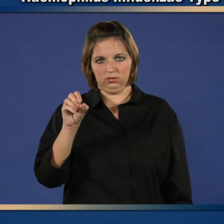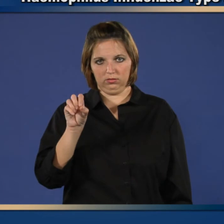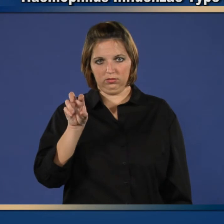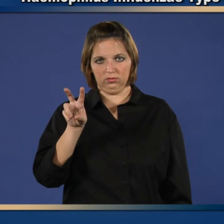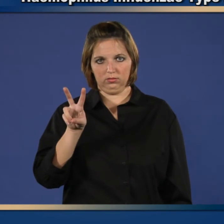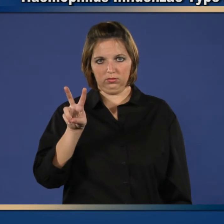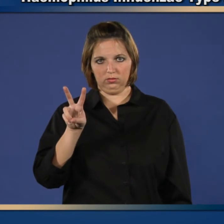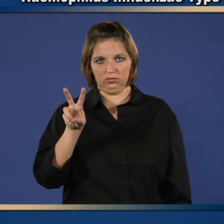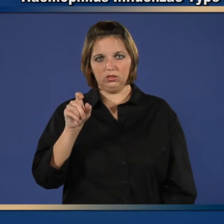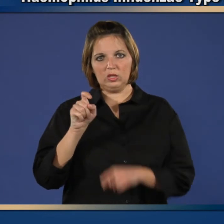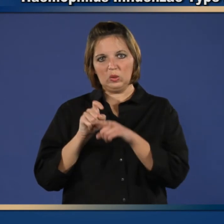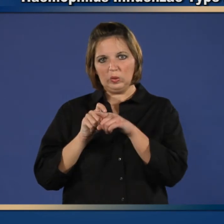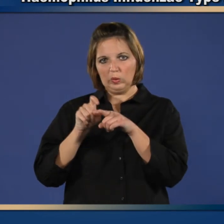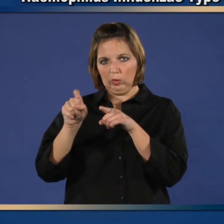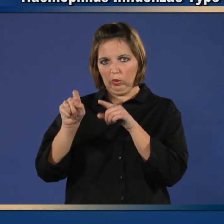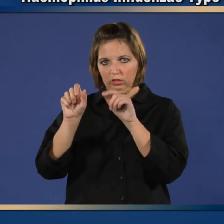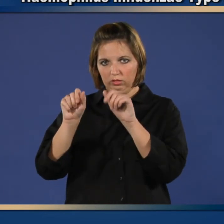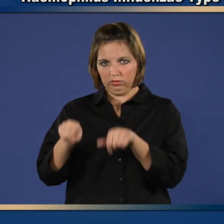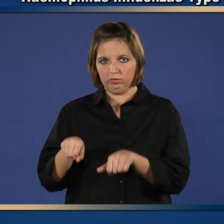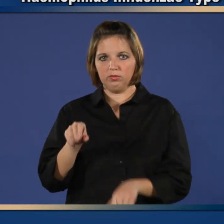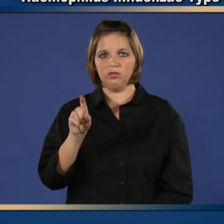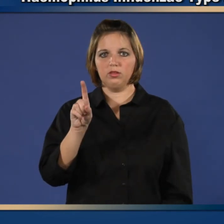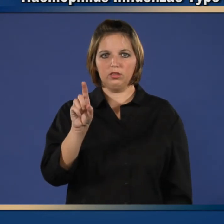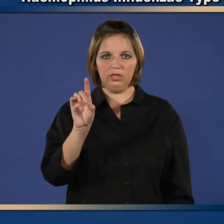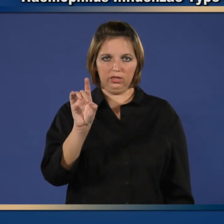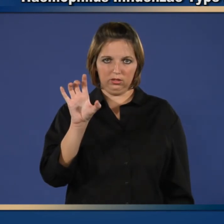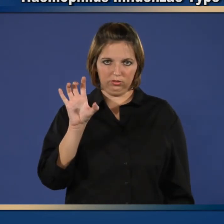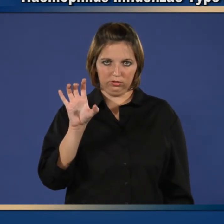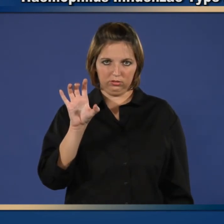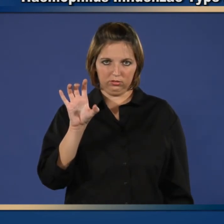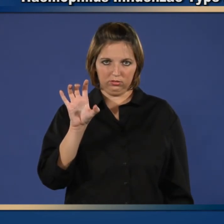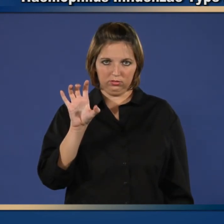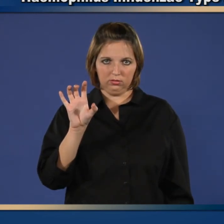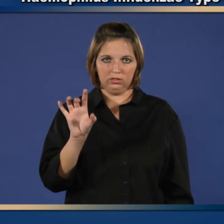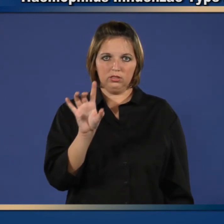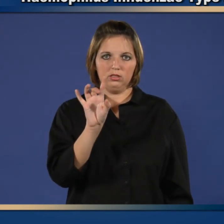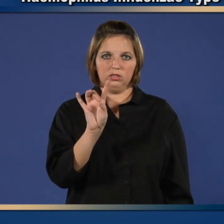www.vaers.hhs.gov, or by calling